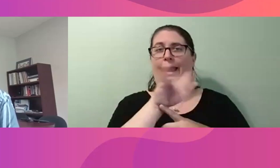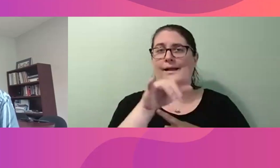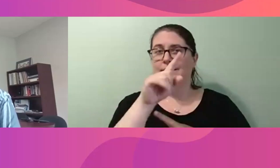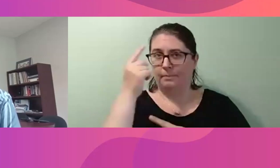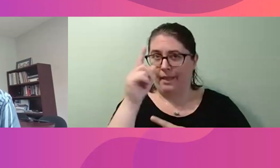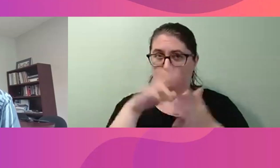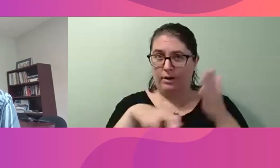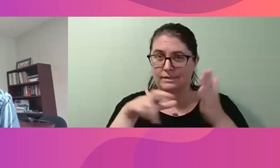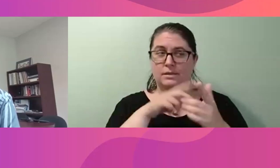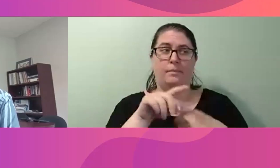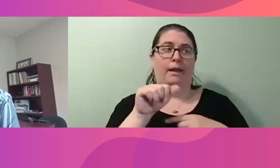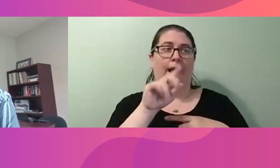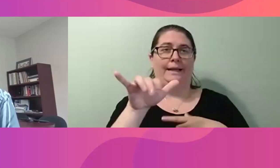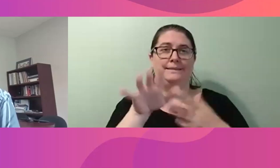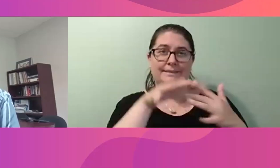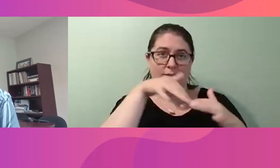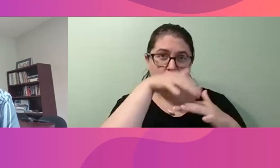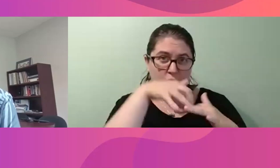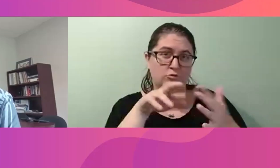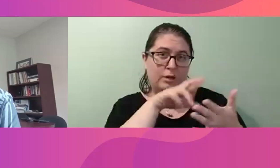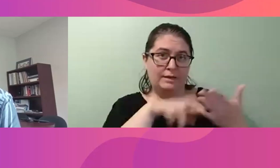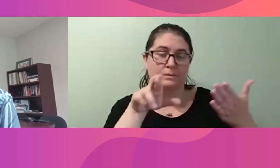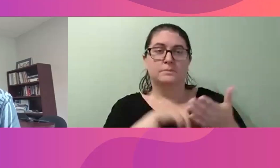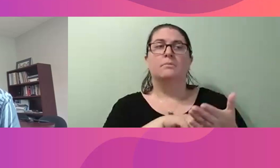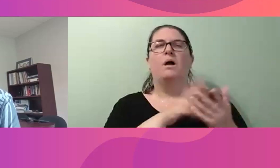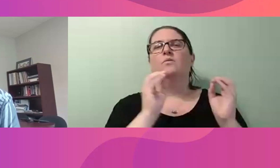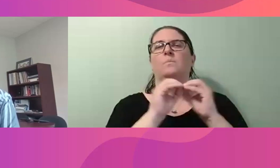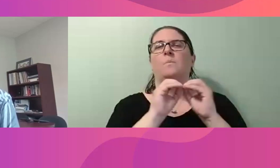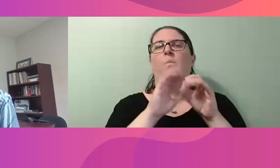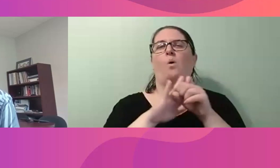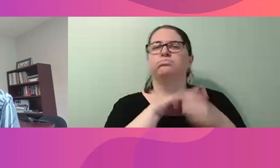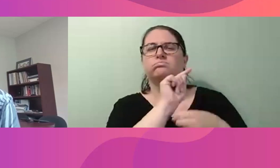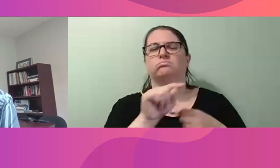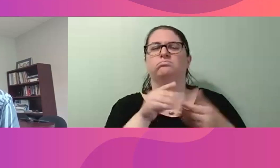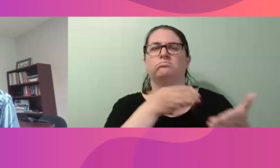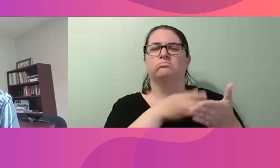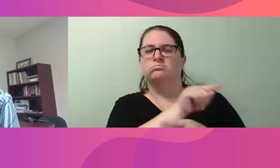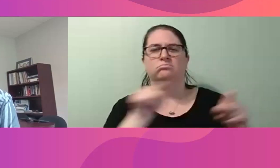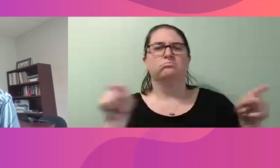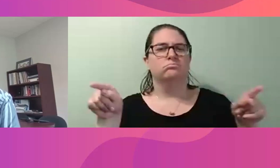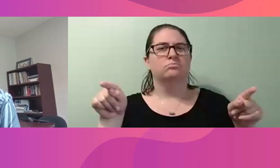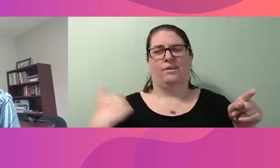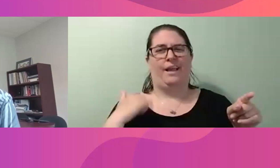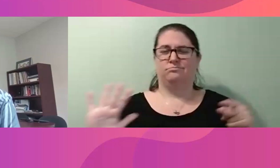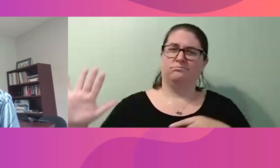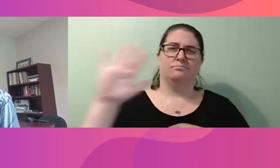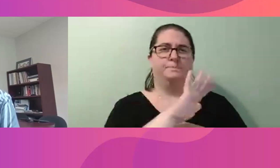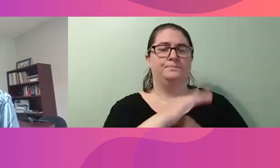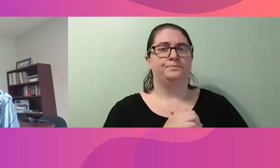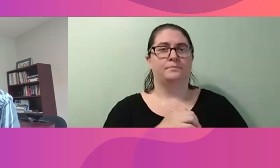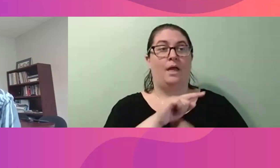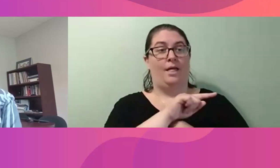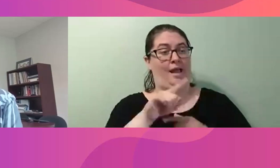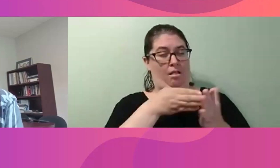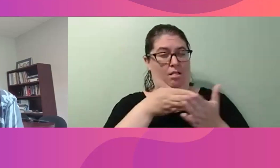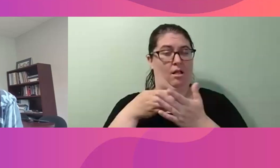racism, anti-Indigenous racism, and further forms of oppression that remain pervasive in Canada and that result